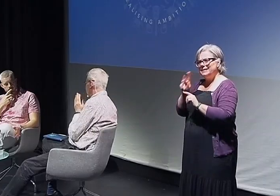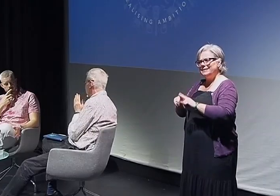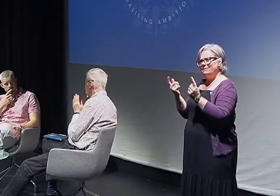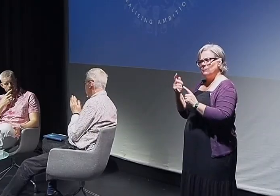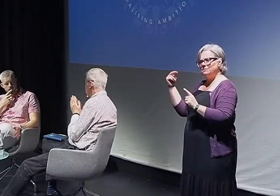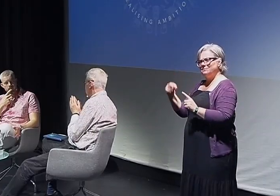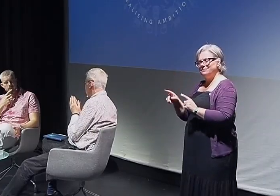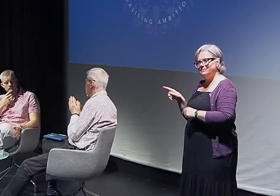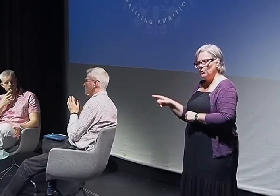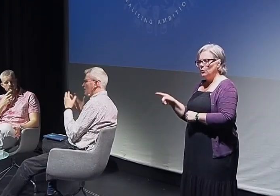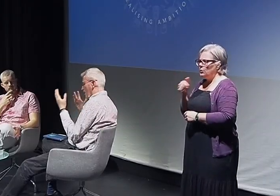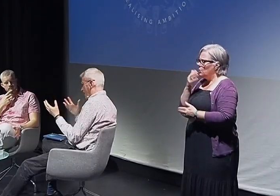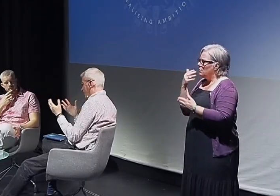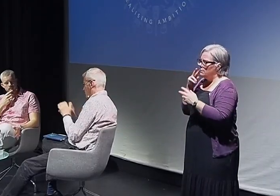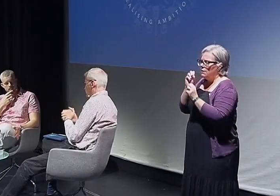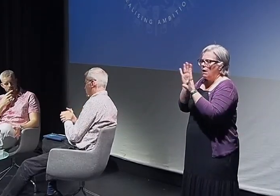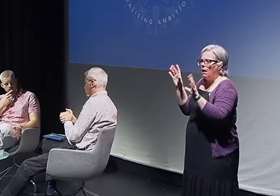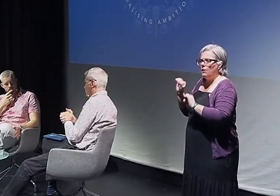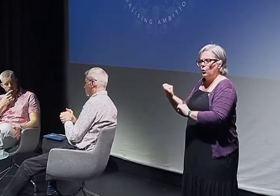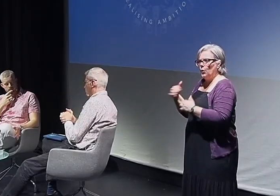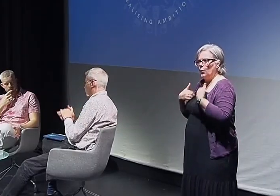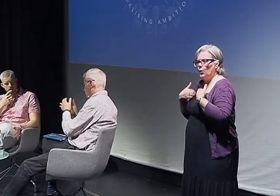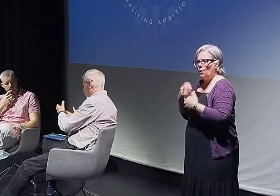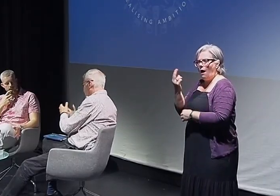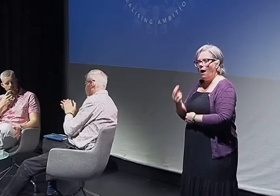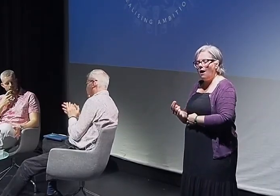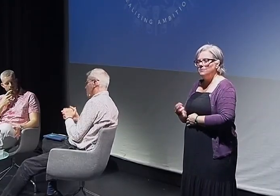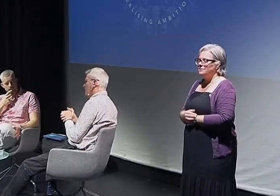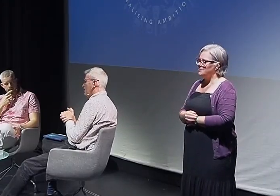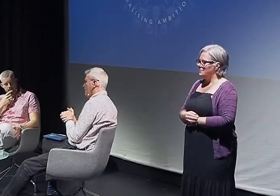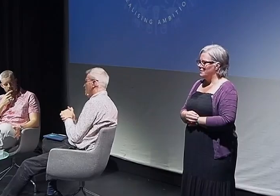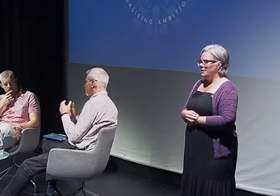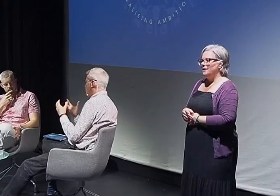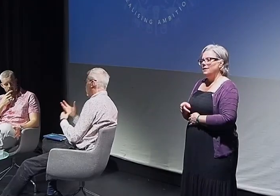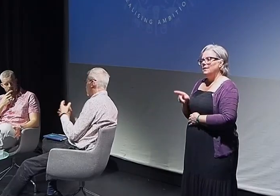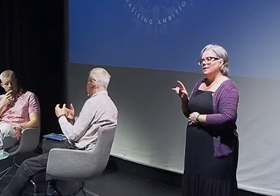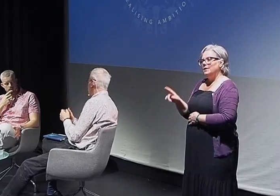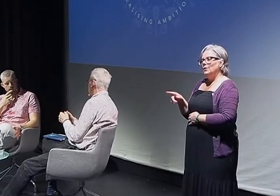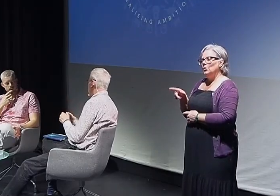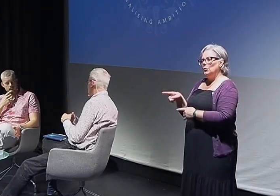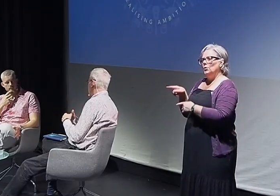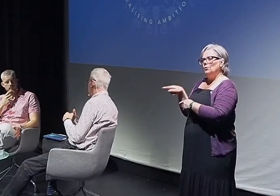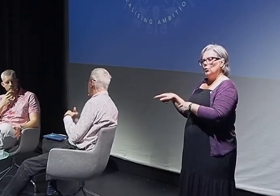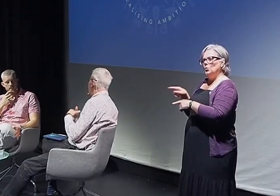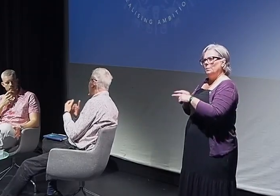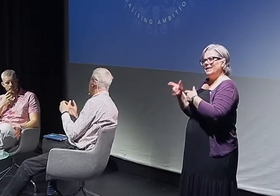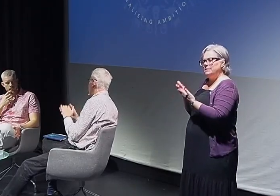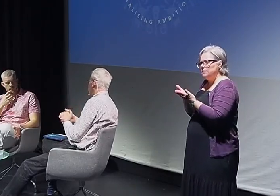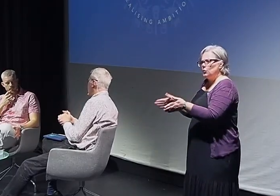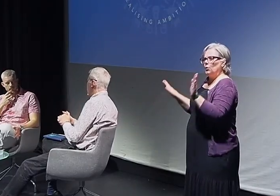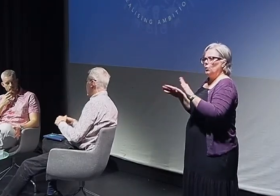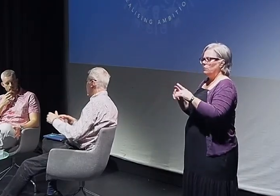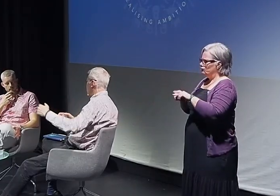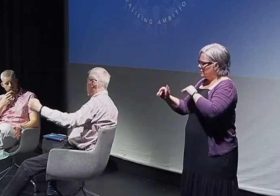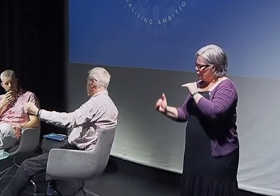your fascination with art, and actually, as I said right at the beginning, that kind of democratization of art, we're trying to bring it to the